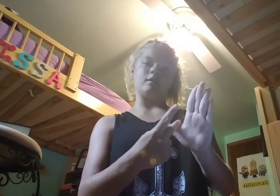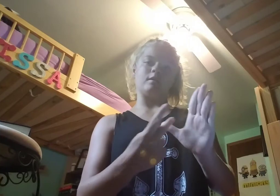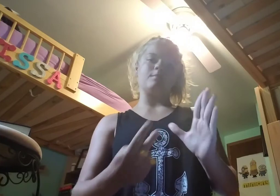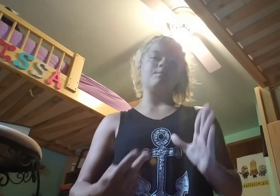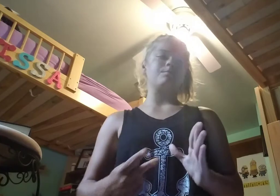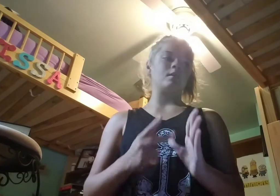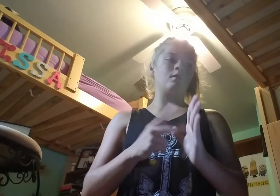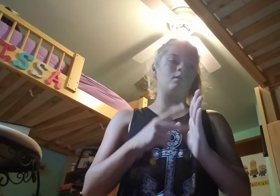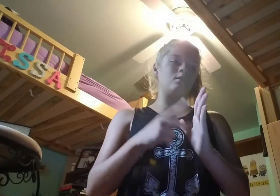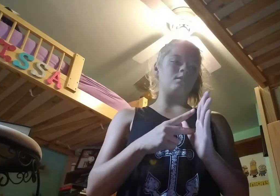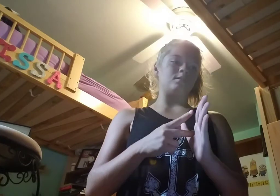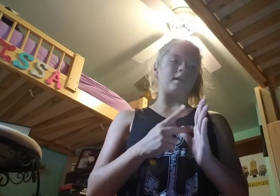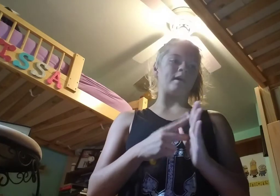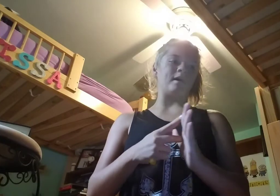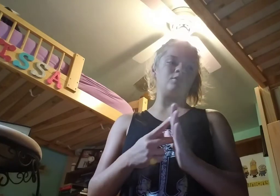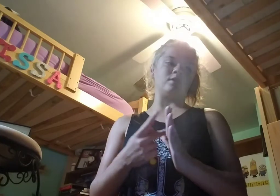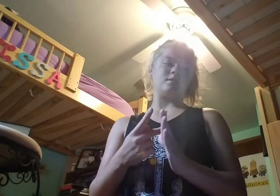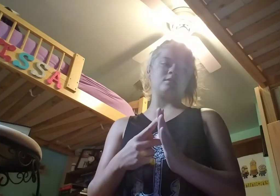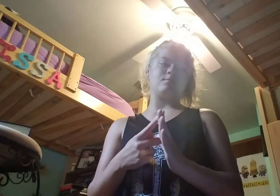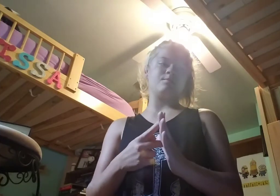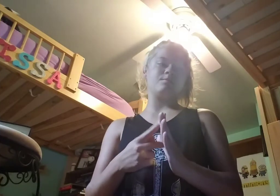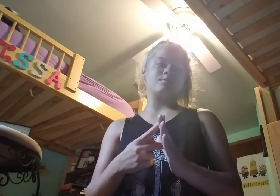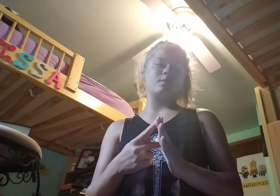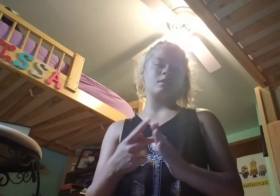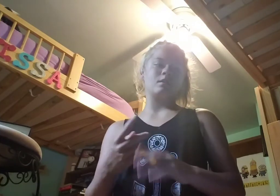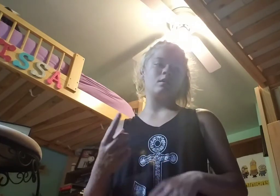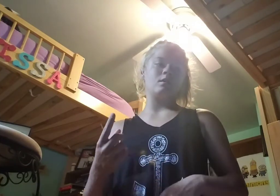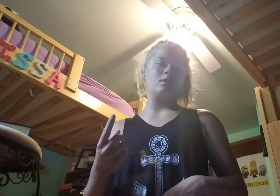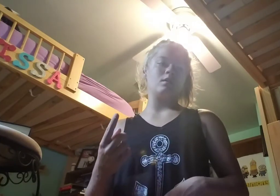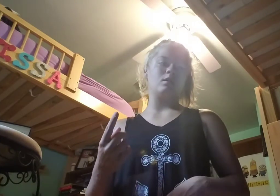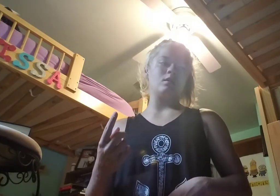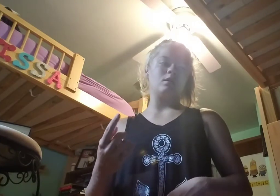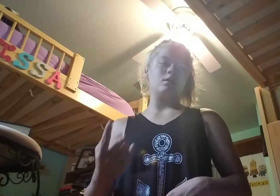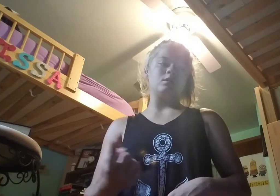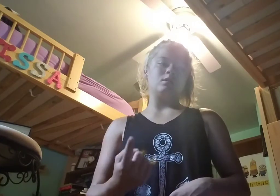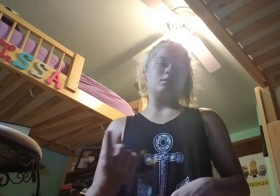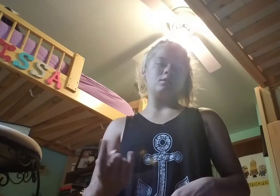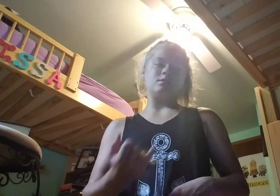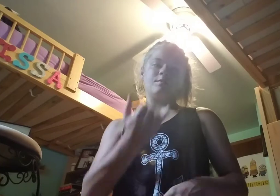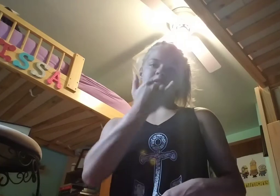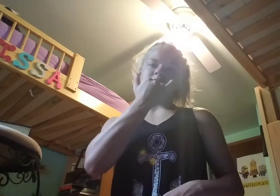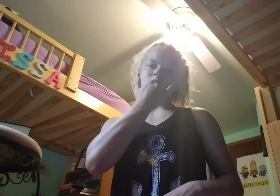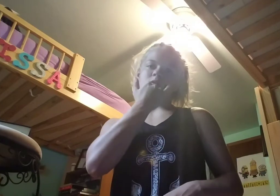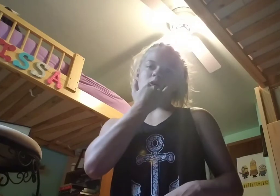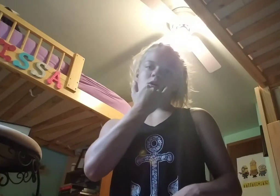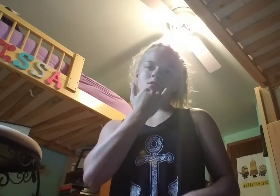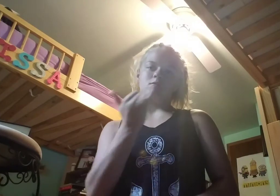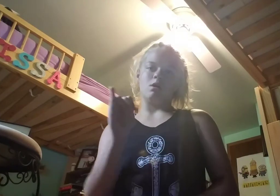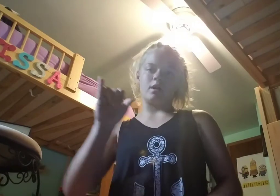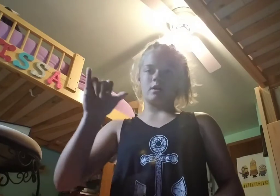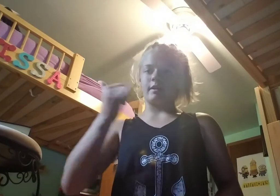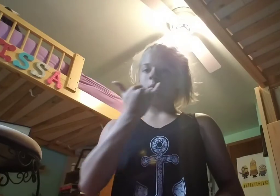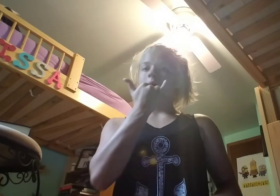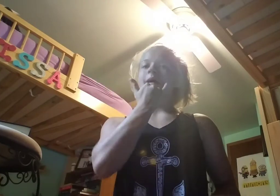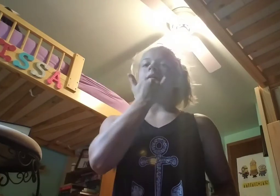here. Psychiatrist. something is wrong. Wrong, you're going to take a Y hand and